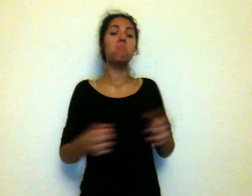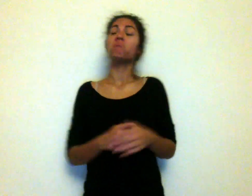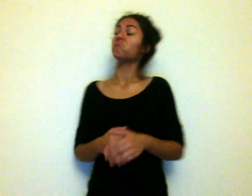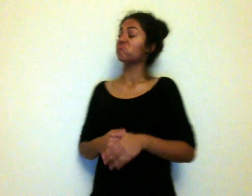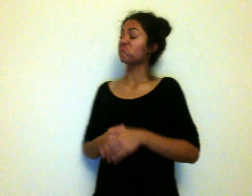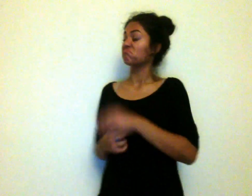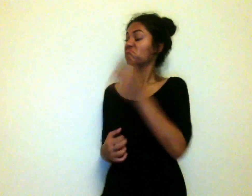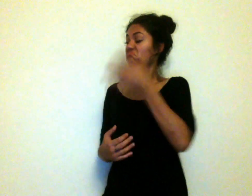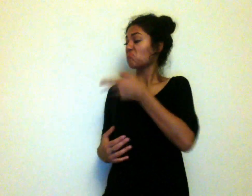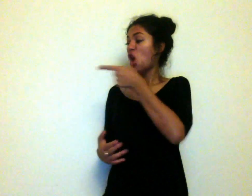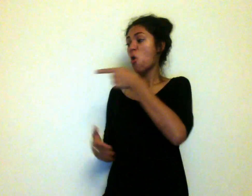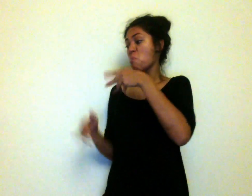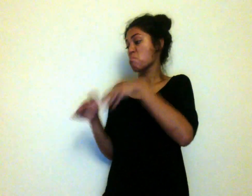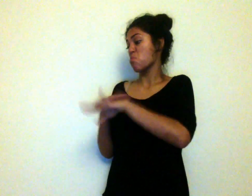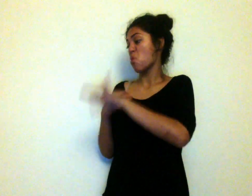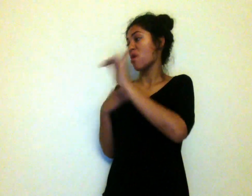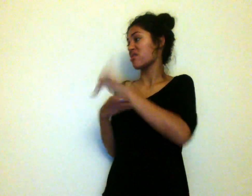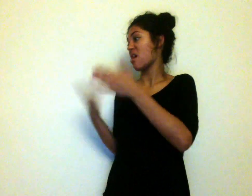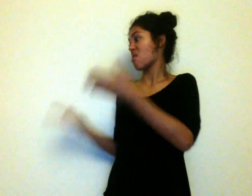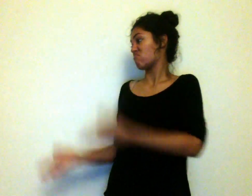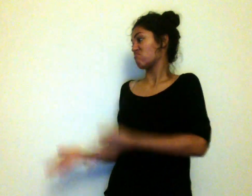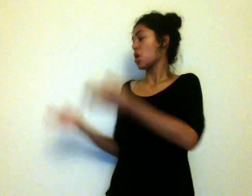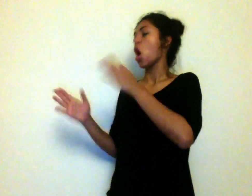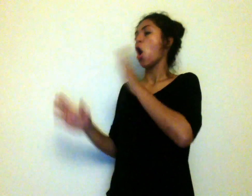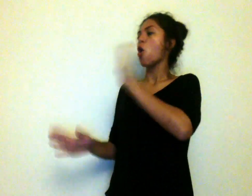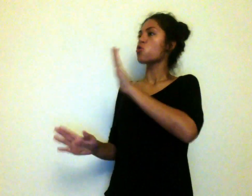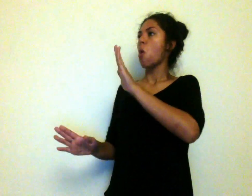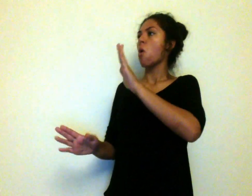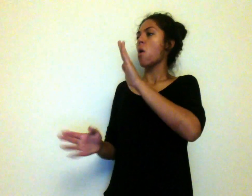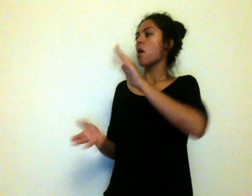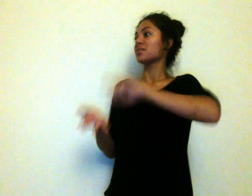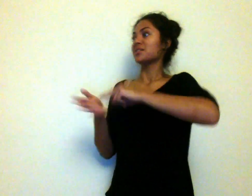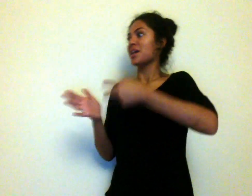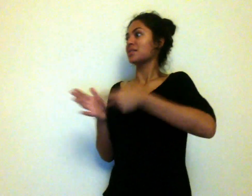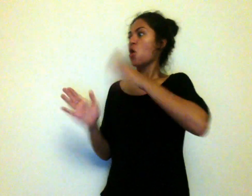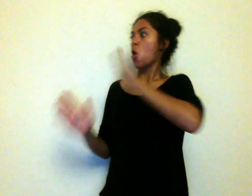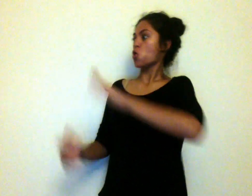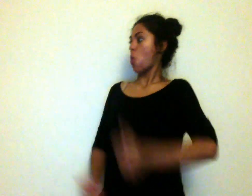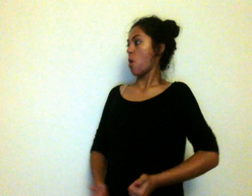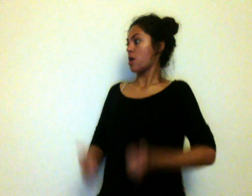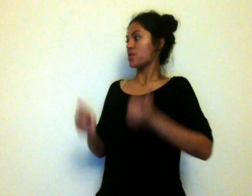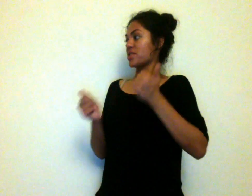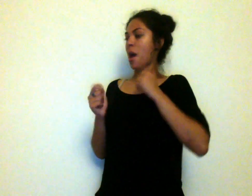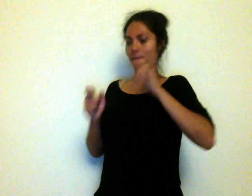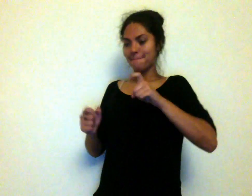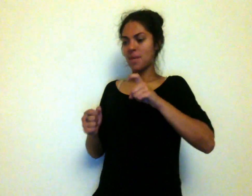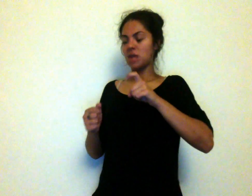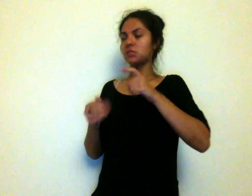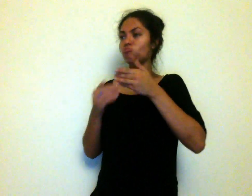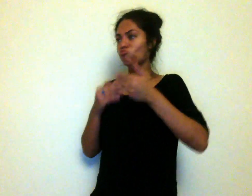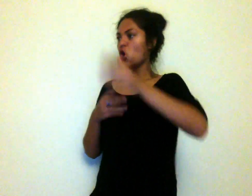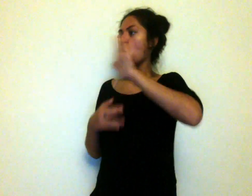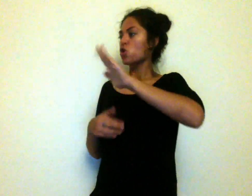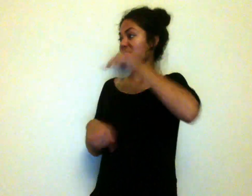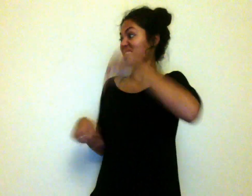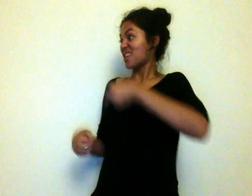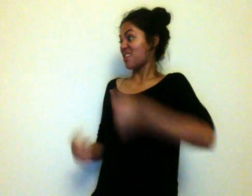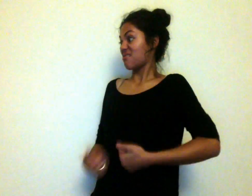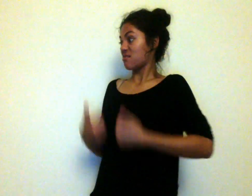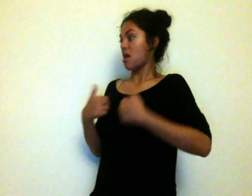say, since that's the way you were born, it is your destiny in this life to live it out this way. But